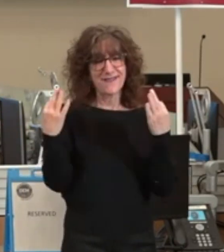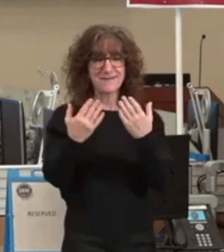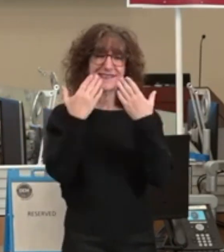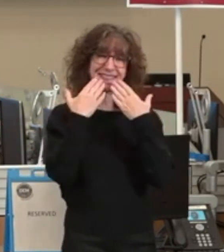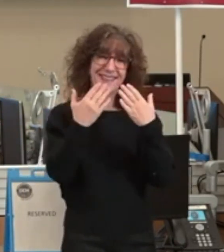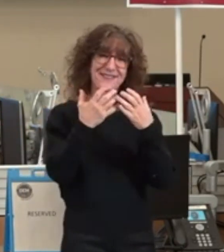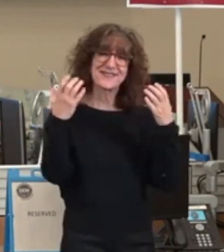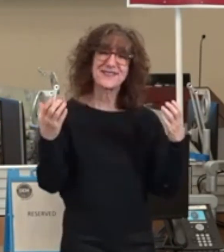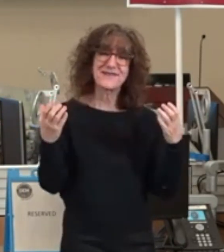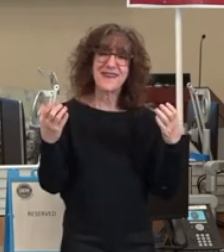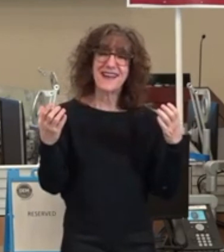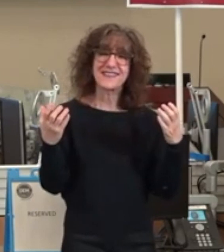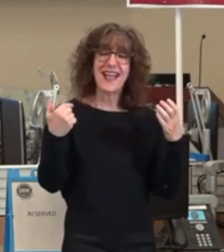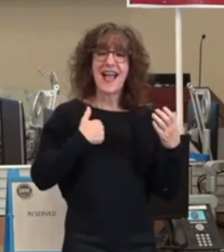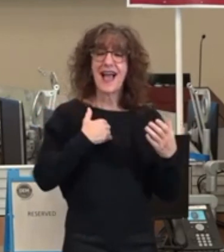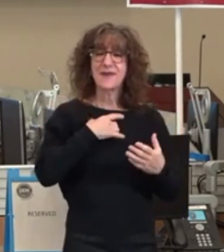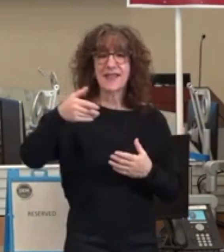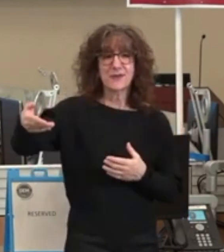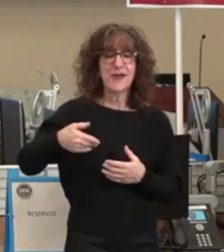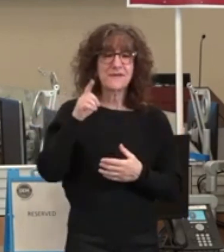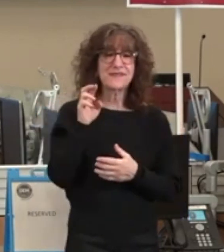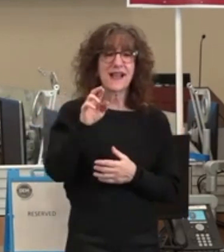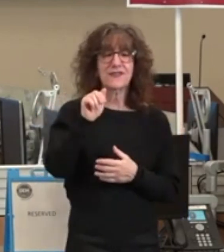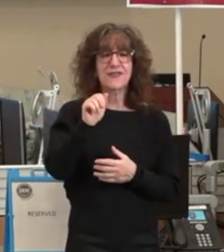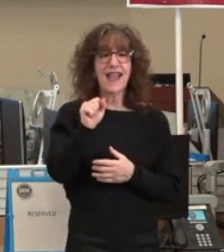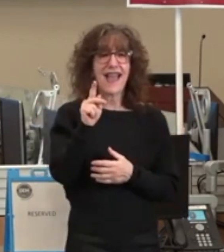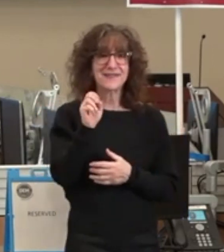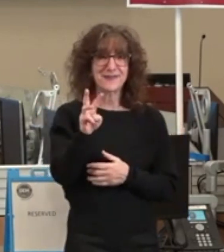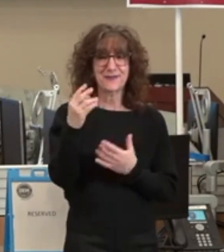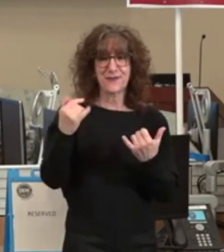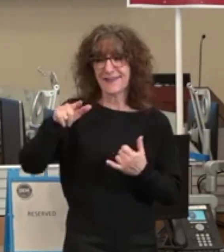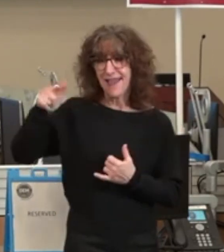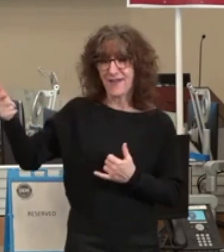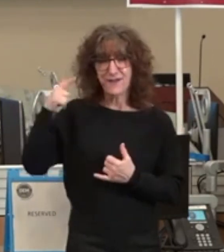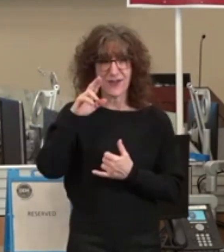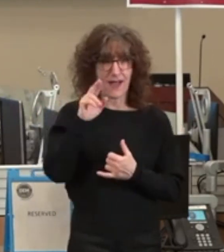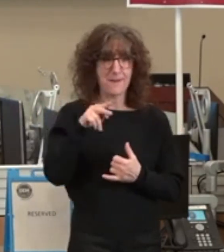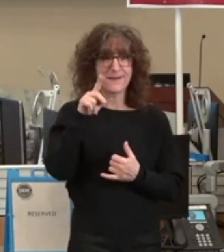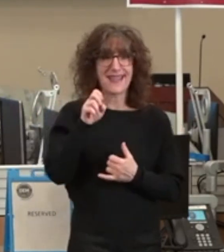thank you all so much. And I'd like to welcome Dr. Askew at this point for his update.